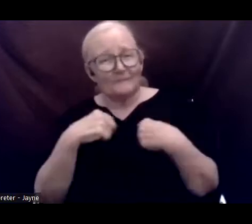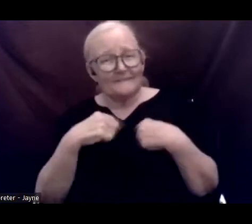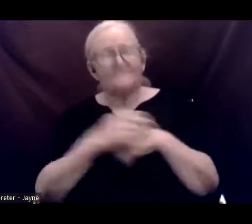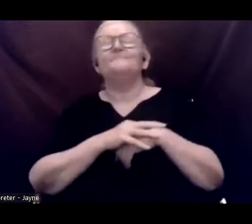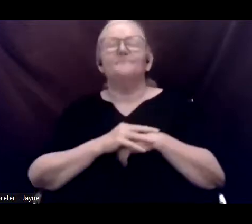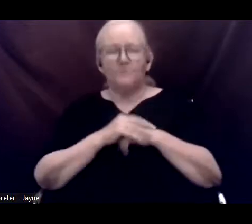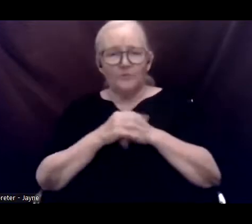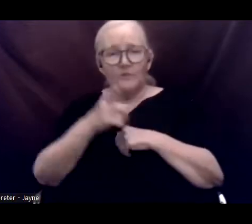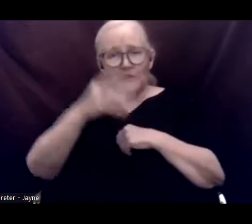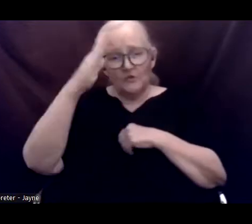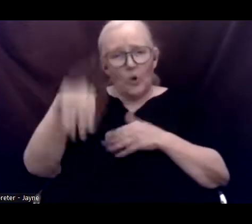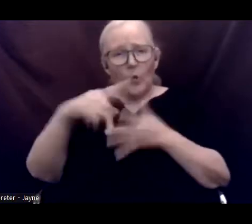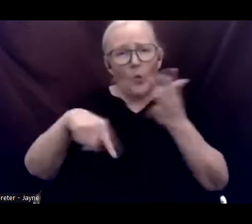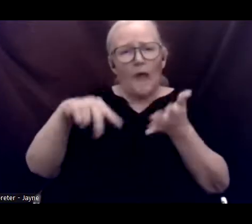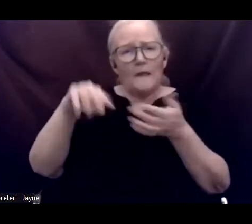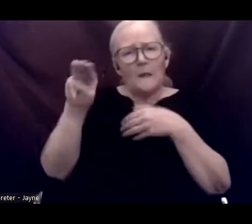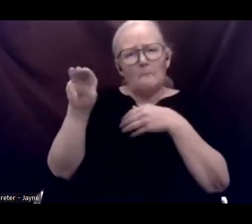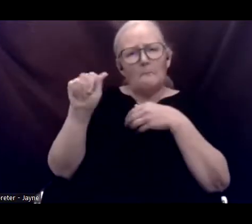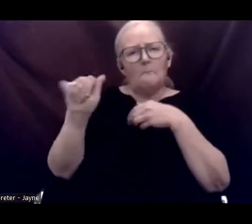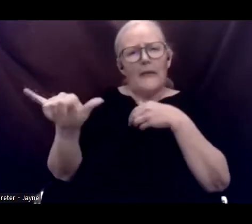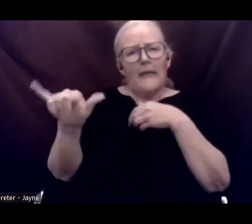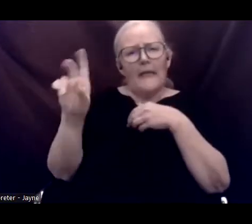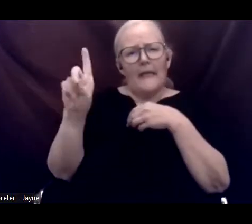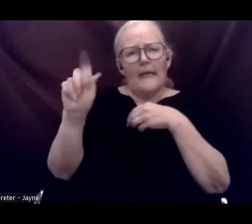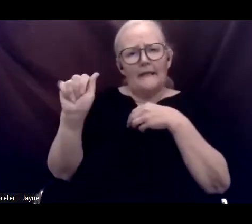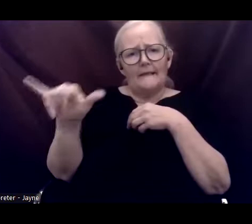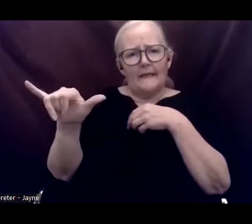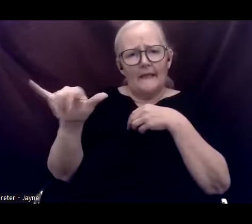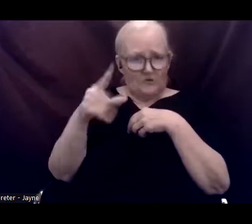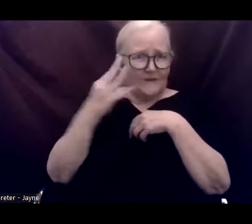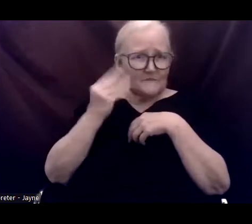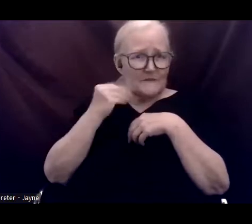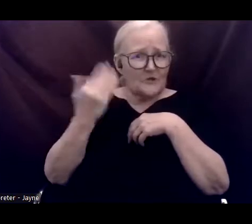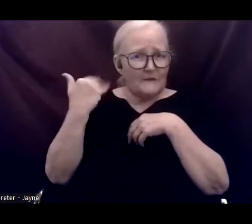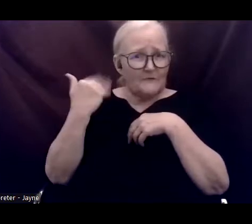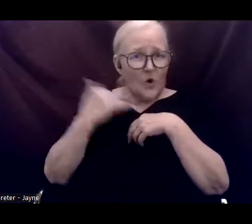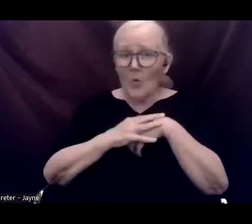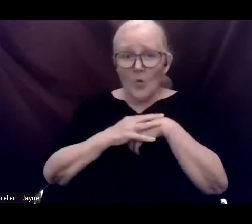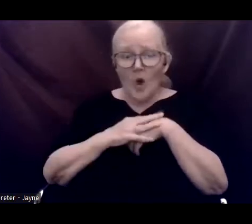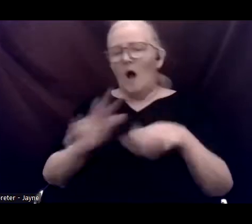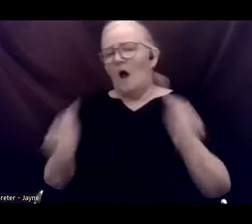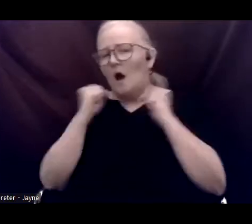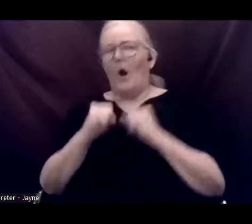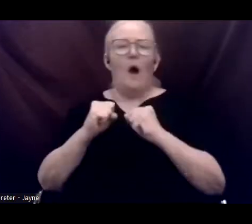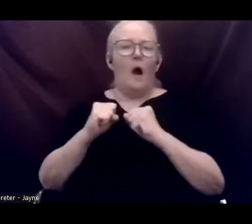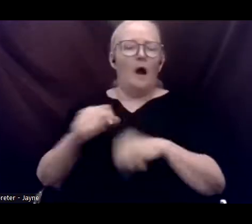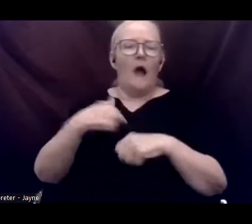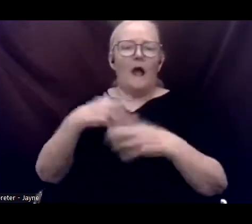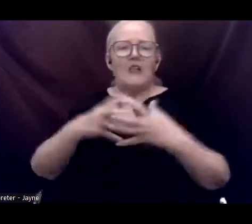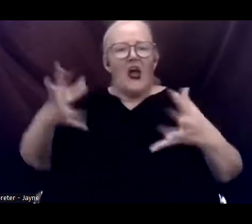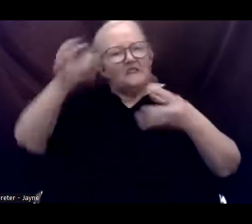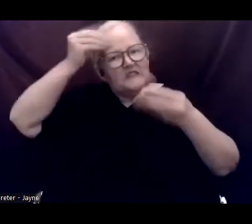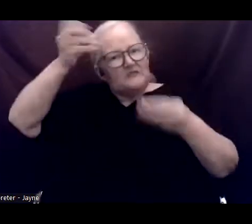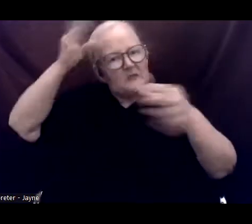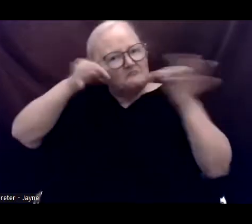do you guys know what May Day is? Have you ever celebrated May Day? No? Cool, awesome, because I have lots of information about May